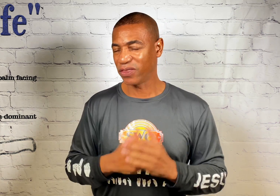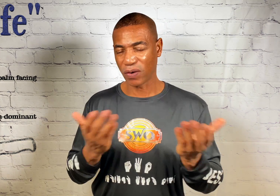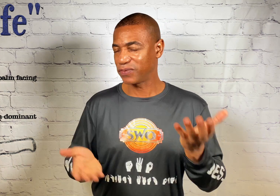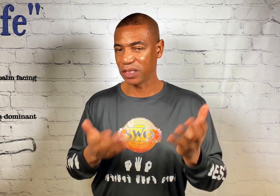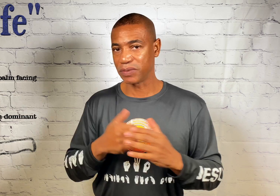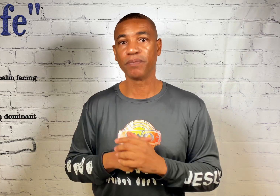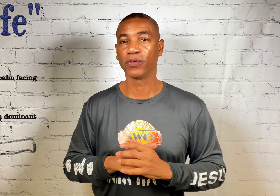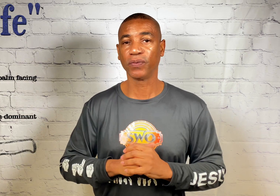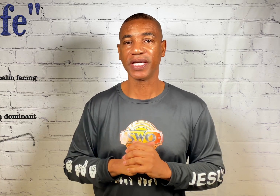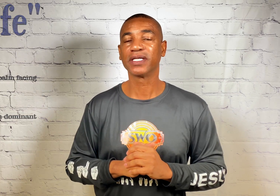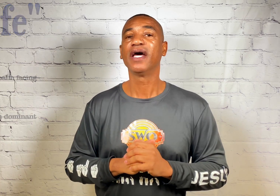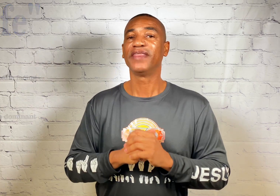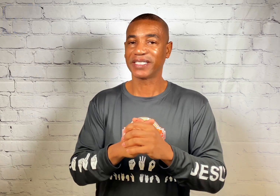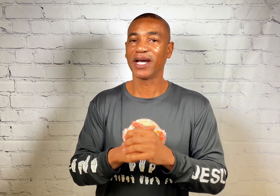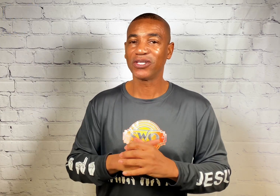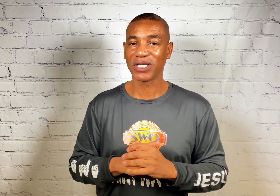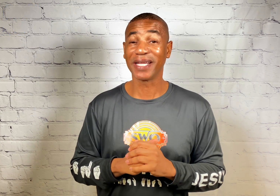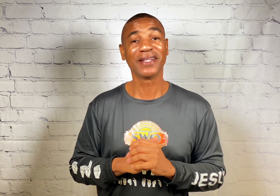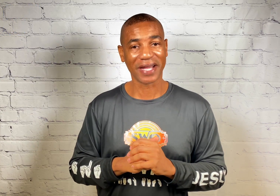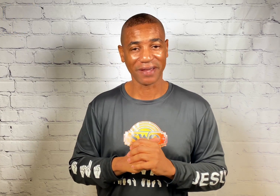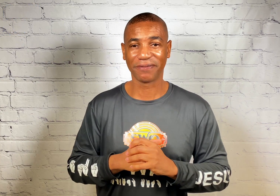Either, I've seen them done both ways. That's how you sign knife.